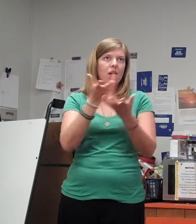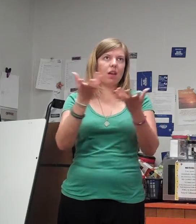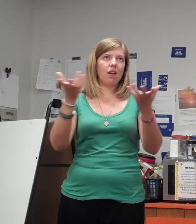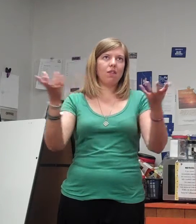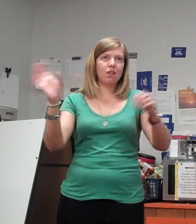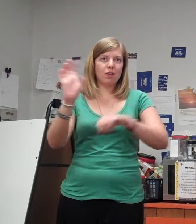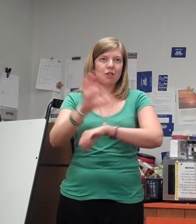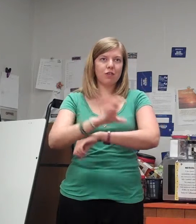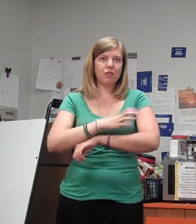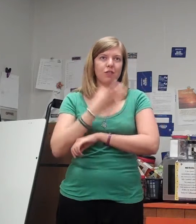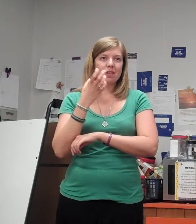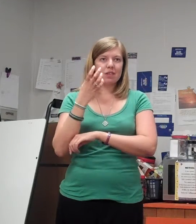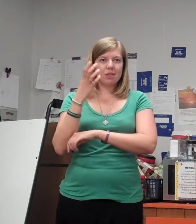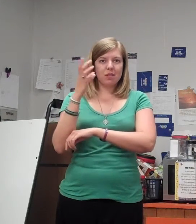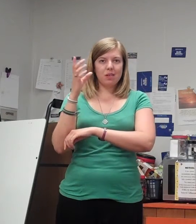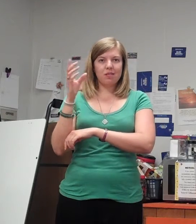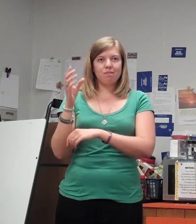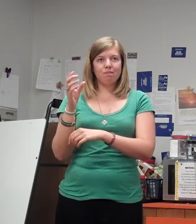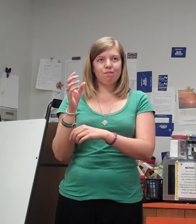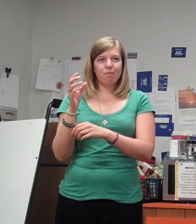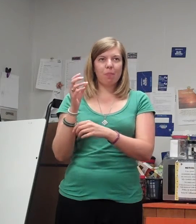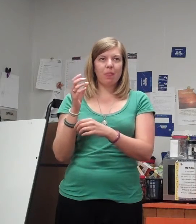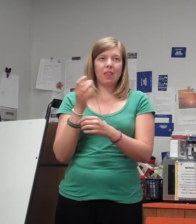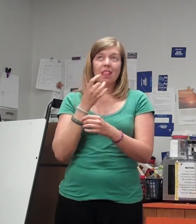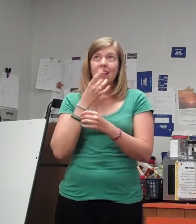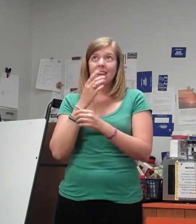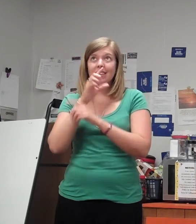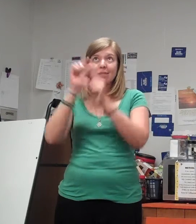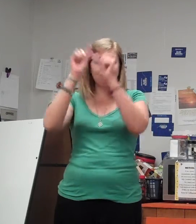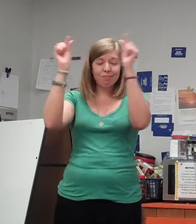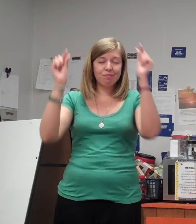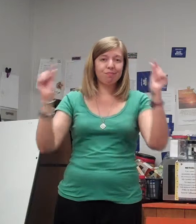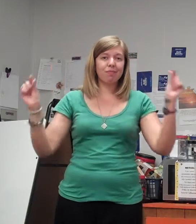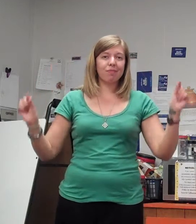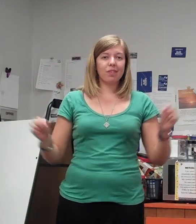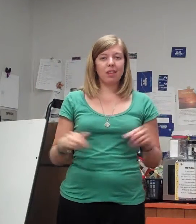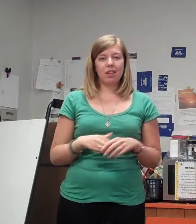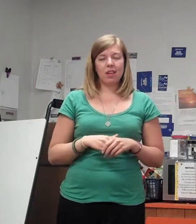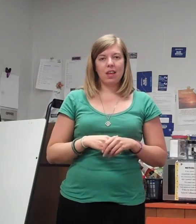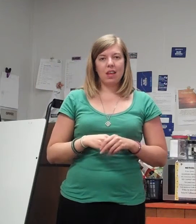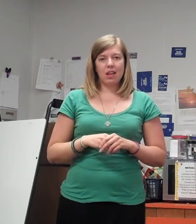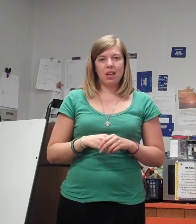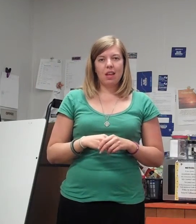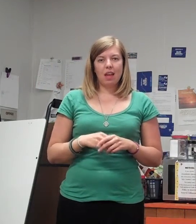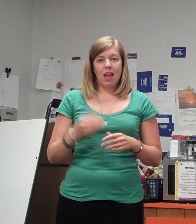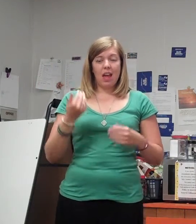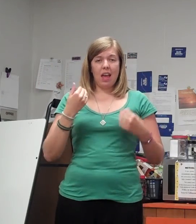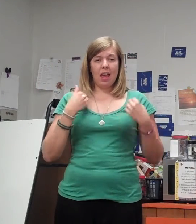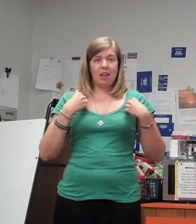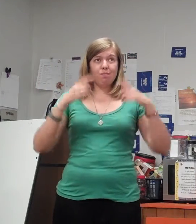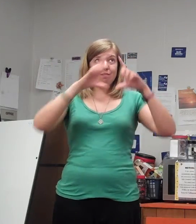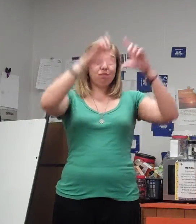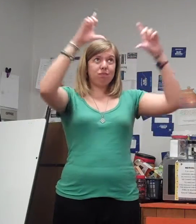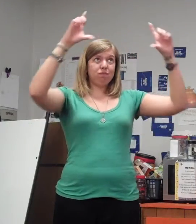In the hotels, they had these huge displays set up for the holidays, and they had a